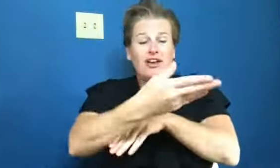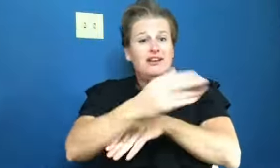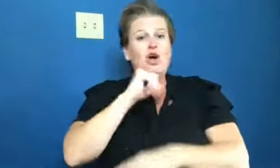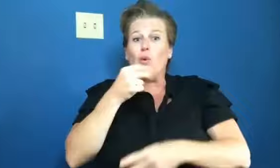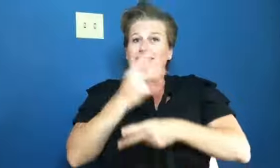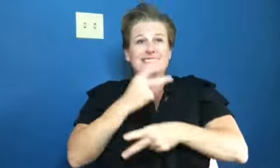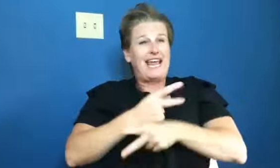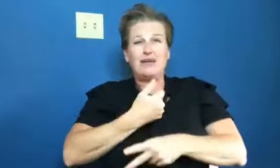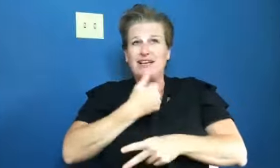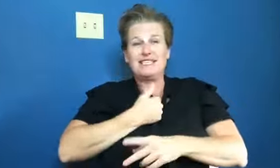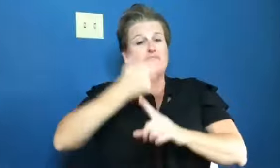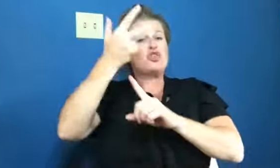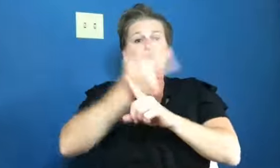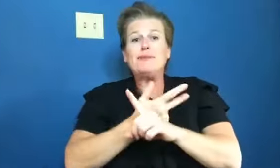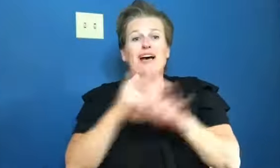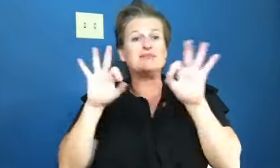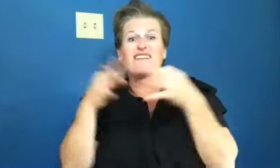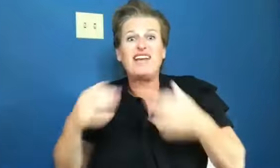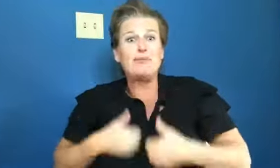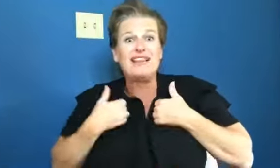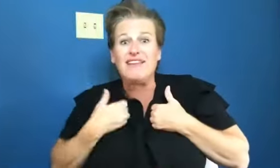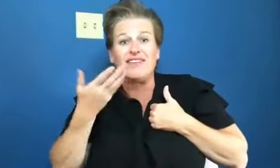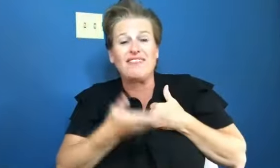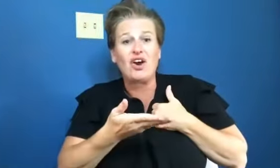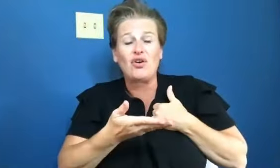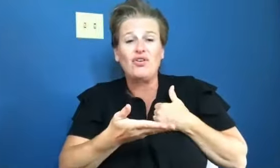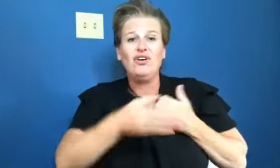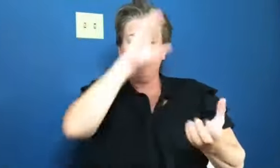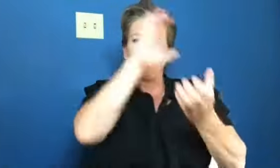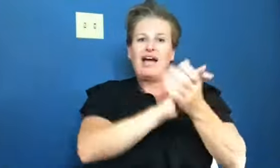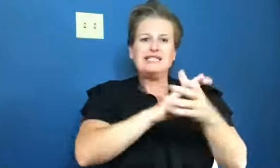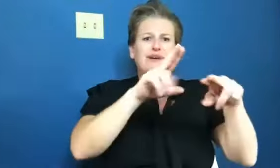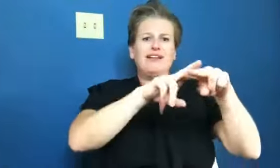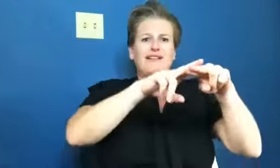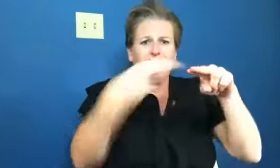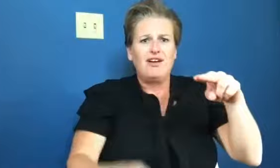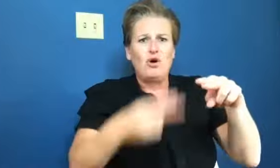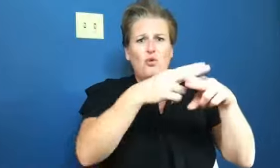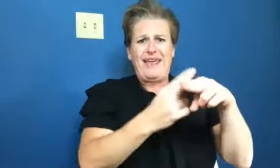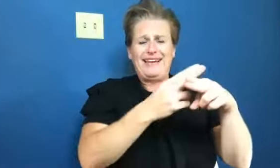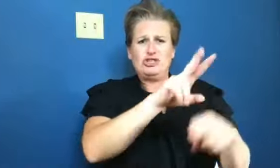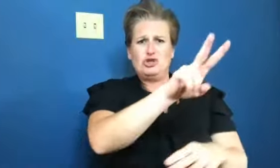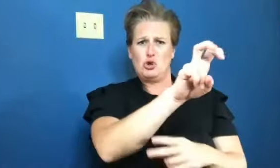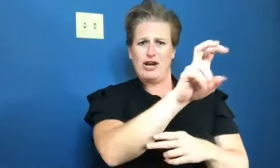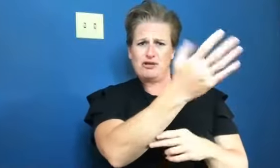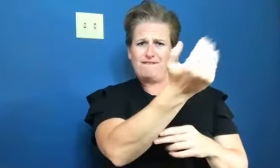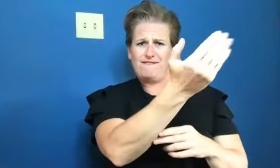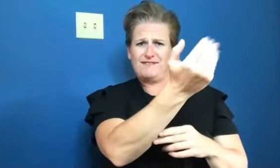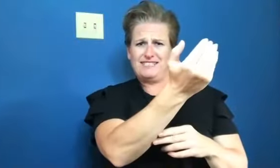family living there. My husband lost nearly 100 pounds. He went from like 215 pounds all at 6 feet tall, all the way down